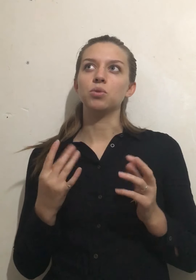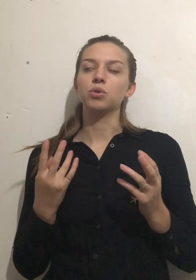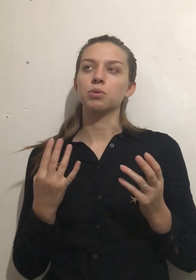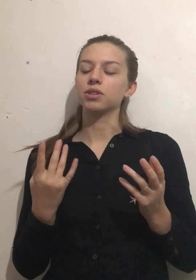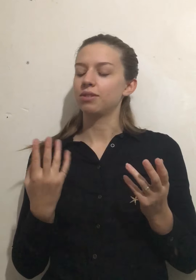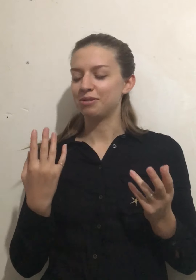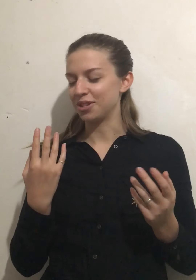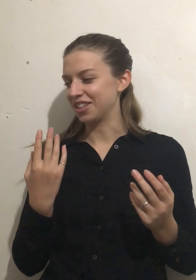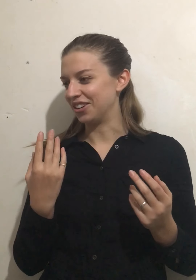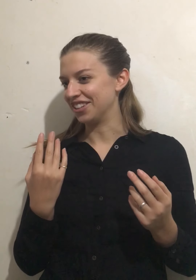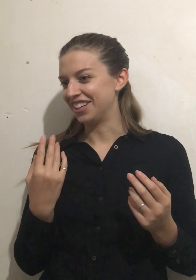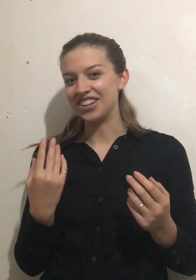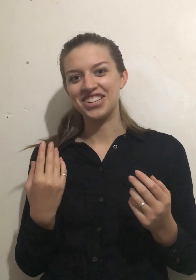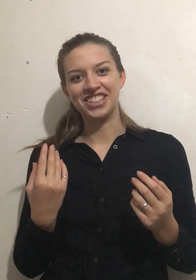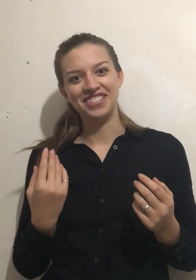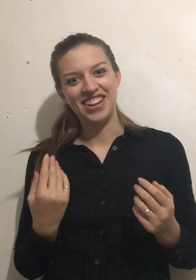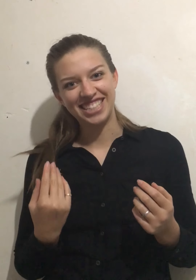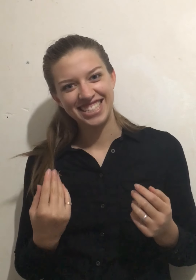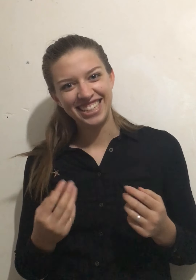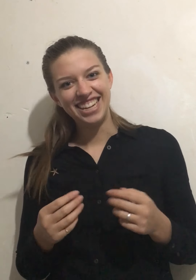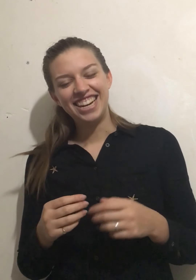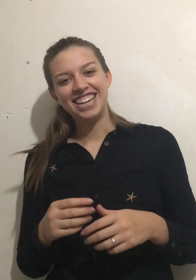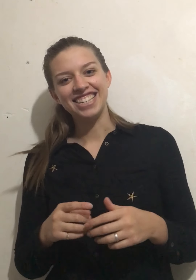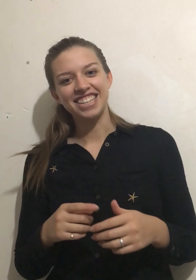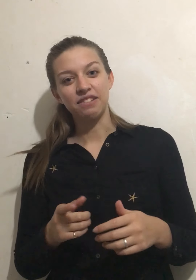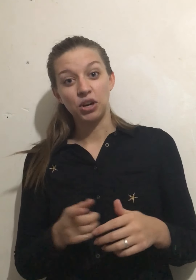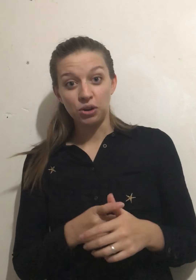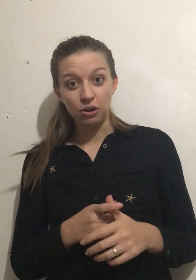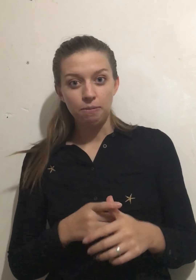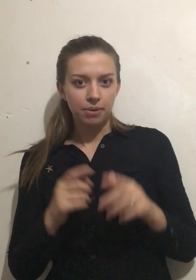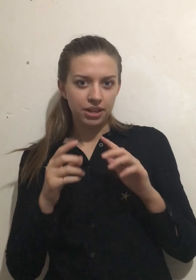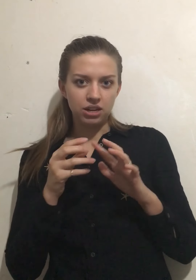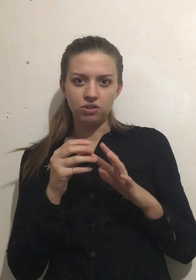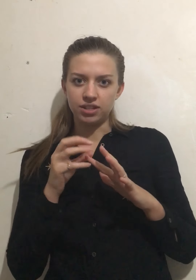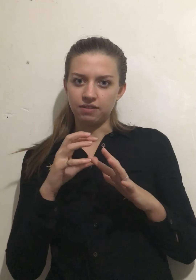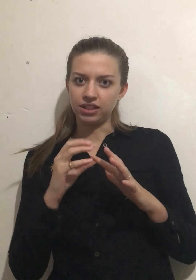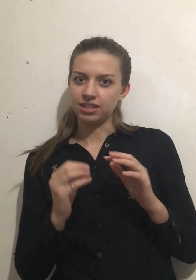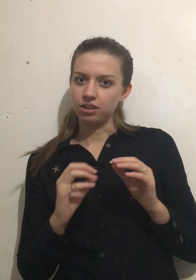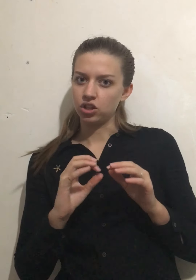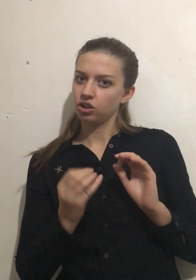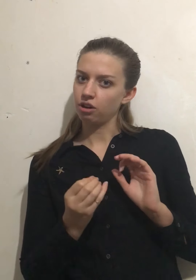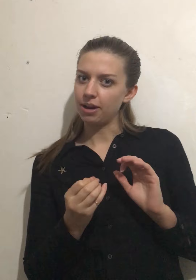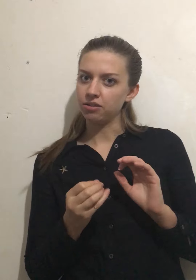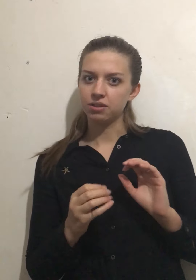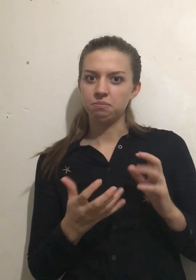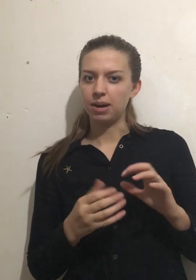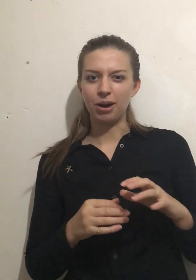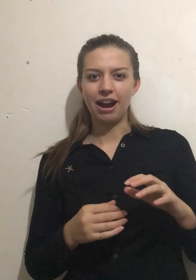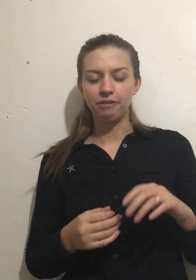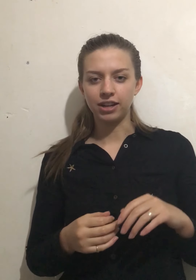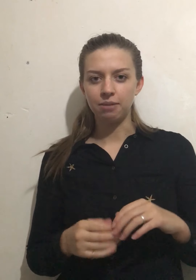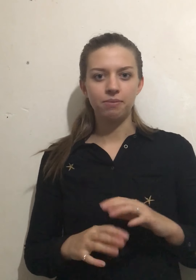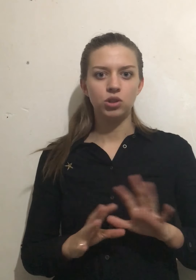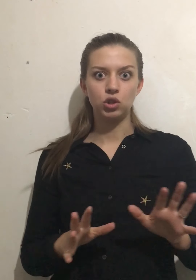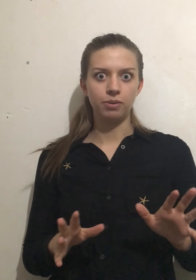what is it called? Hot chocolate mix instead of cocoa, but then you just have to lessen the sugar amounts by about half a cup. Super